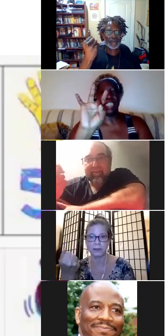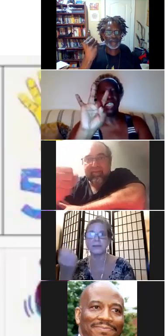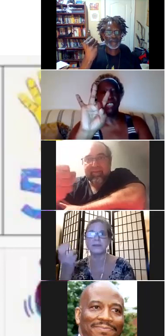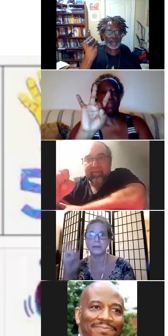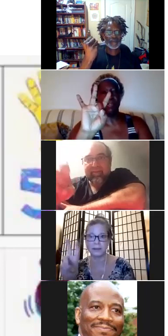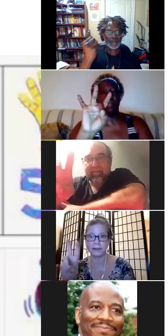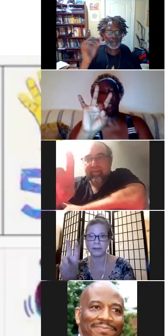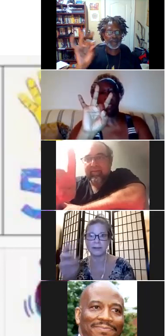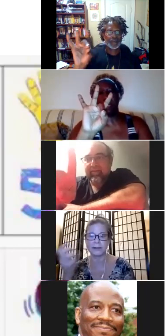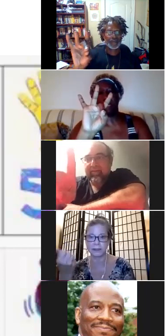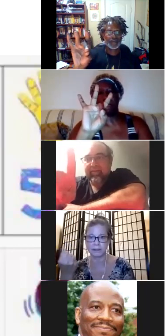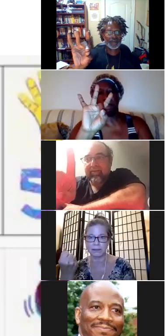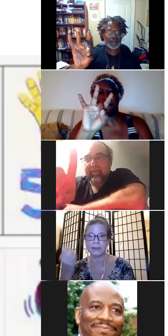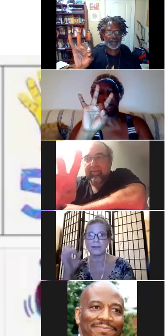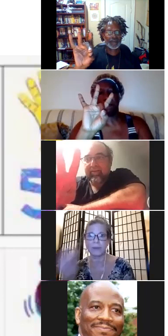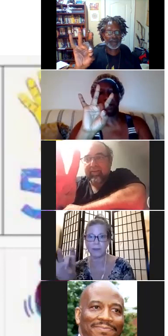18,